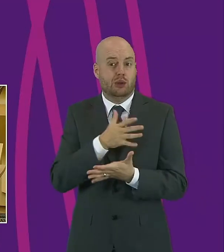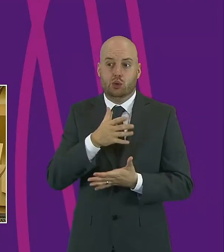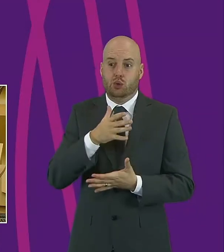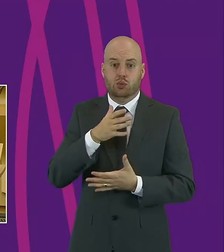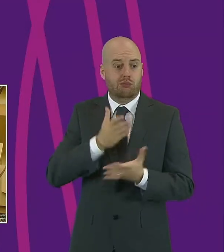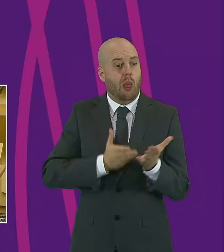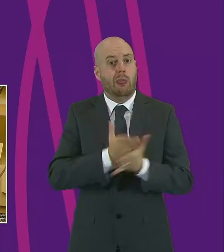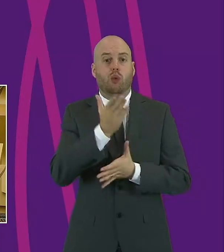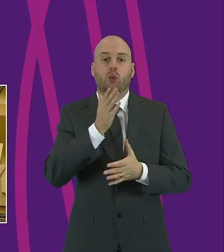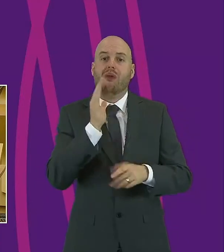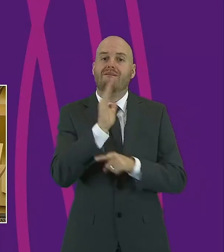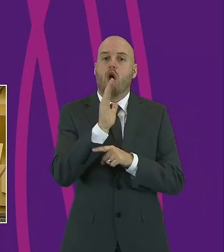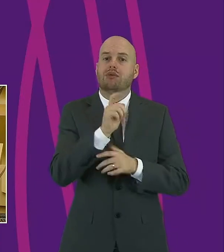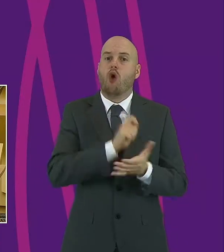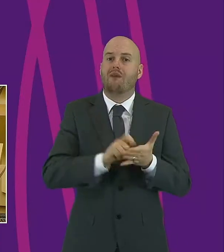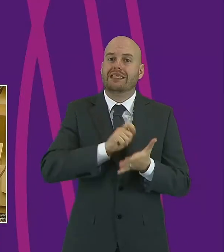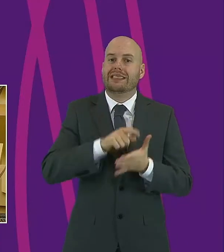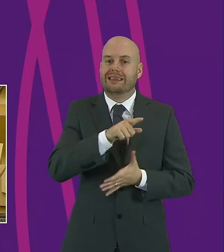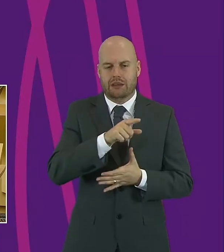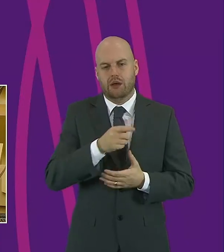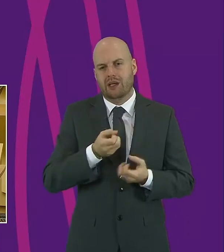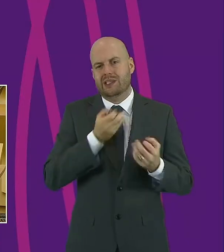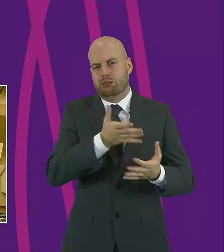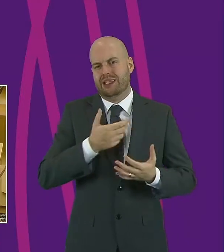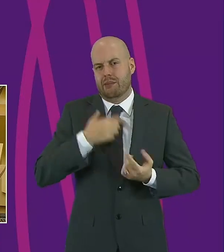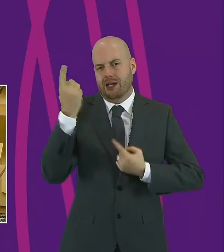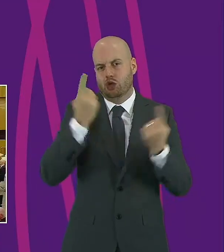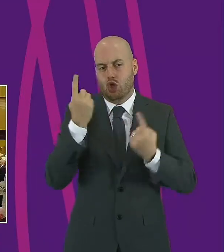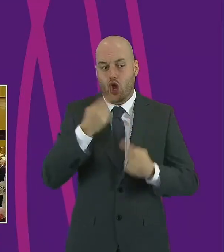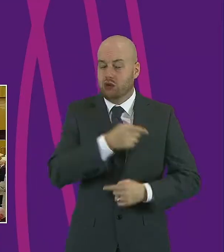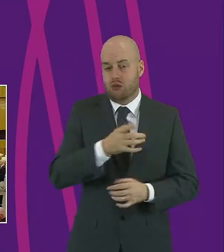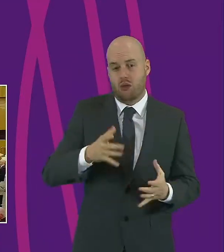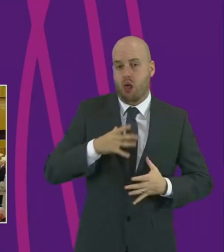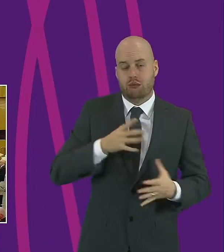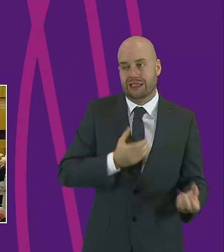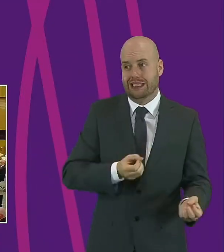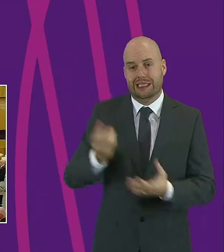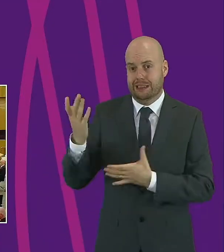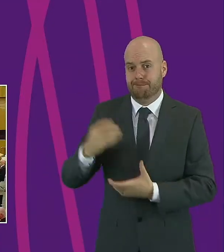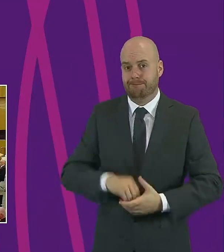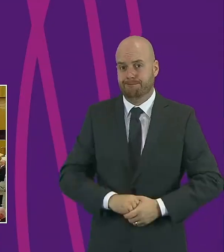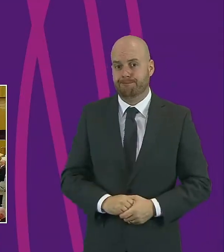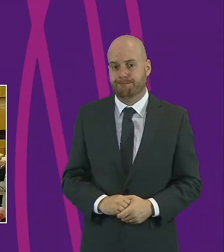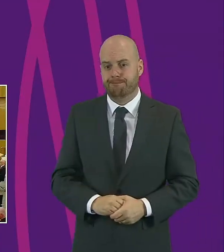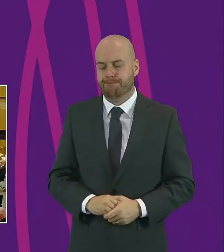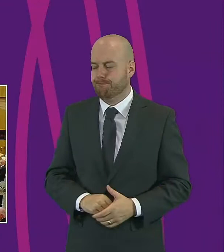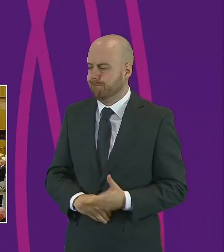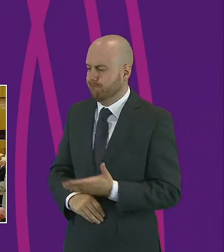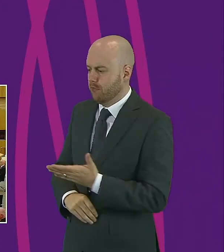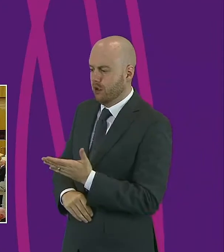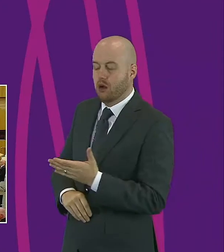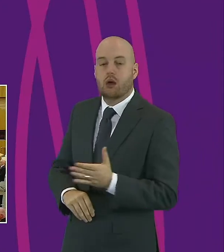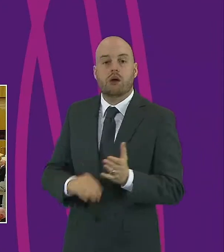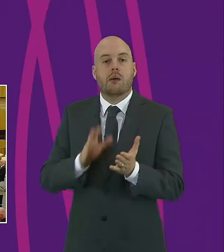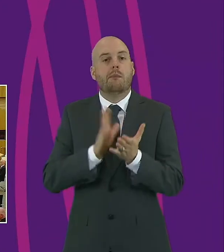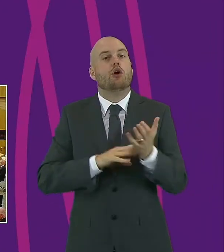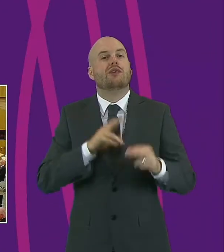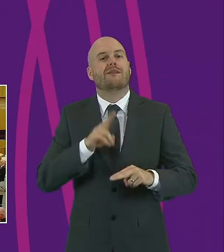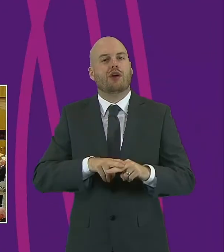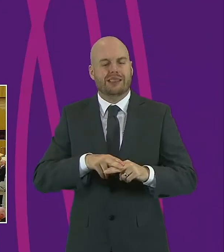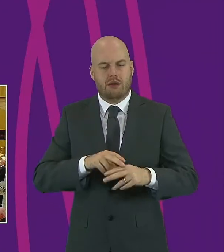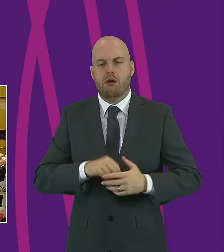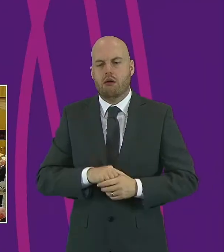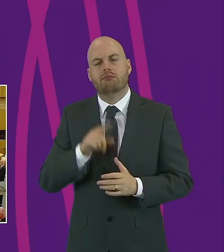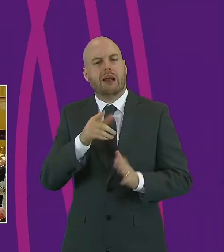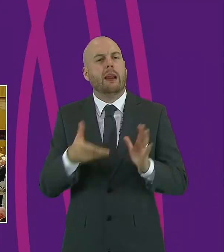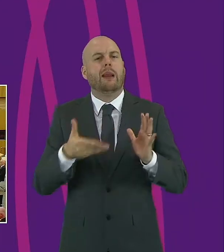Office, which, as I say, has already expressed similar views. Murdo Fraser, to be followed by Colin Smith. Thank you, Presiding Officer. Further to Jackie Bailey's